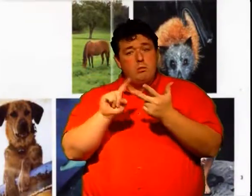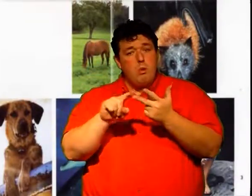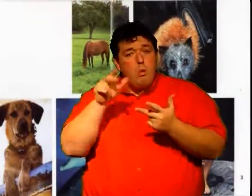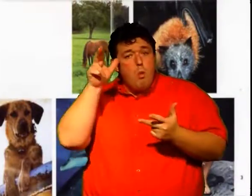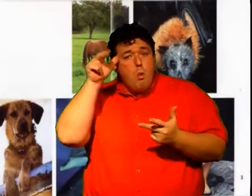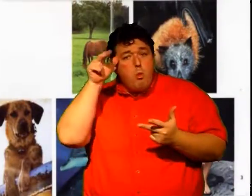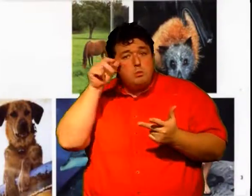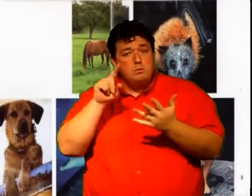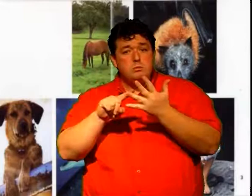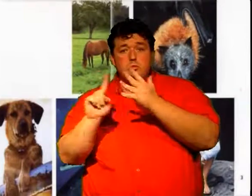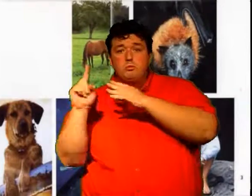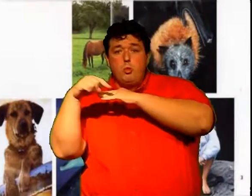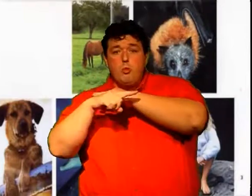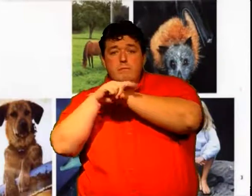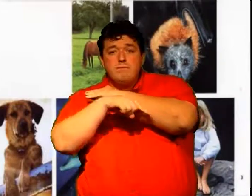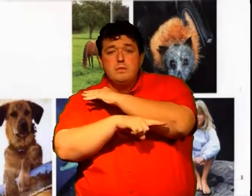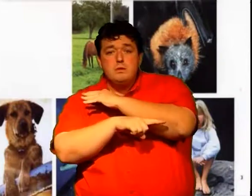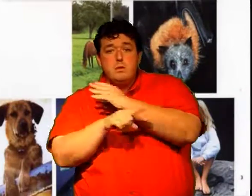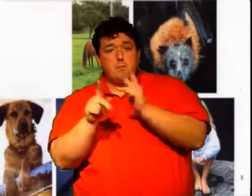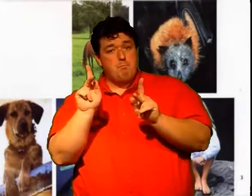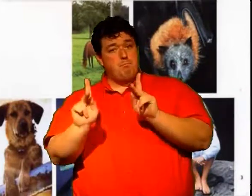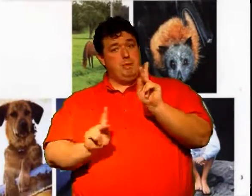the horse, the dolphin, and a person.